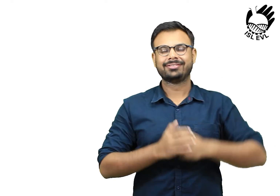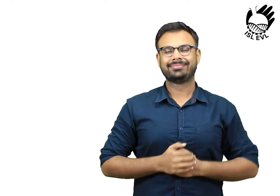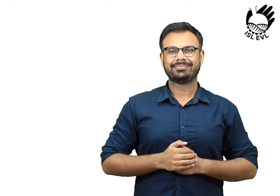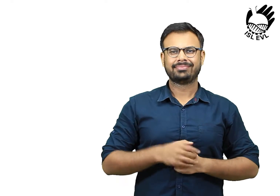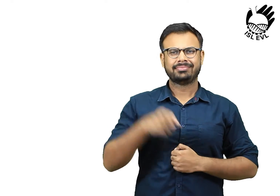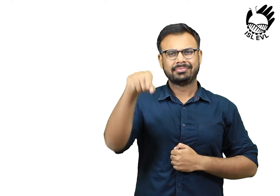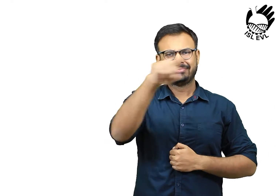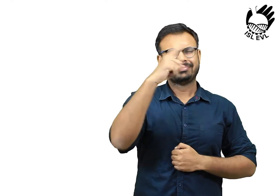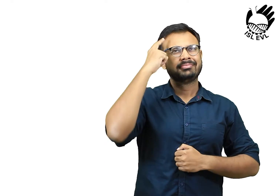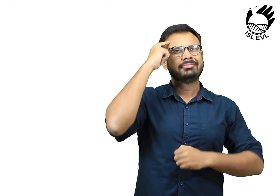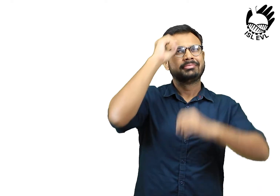Can we predict